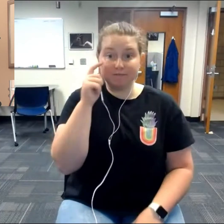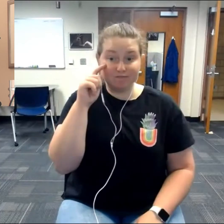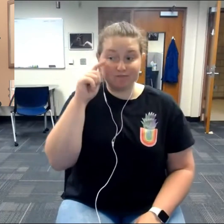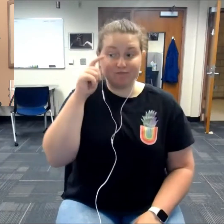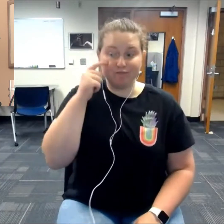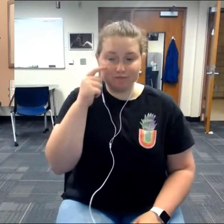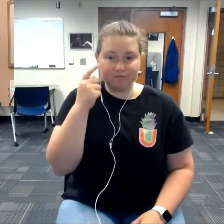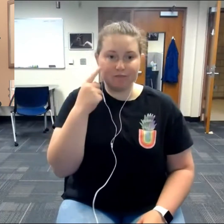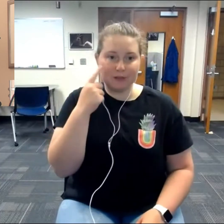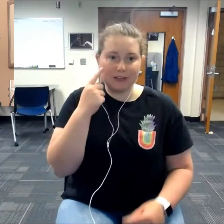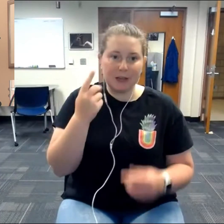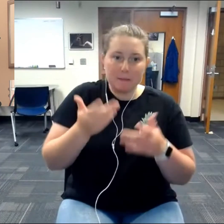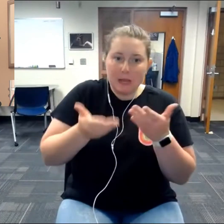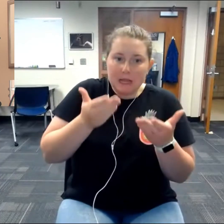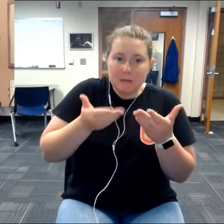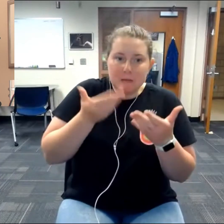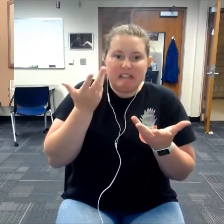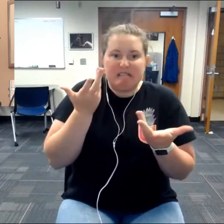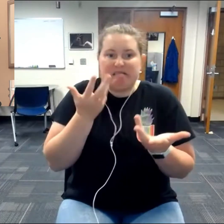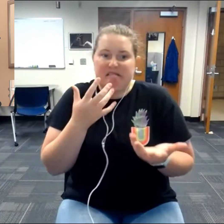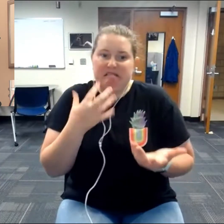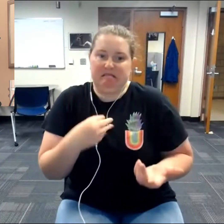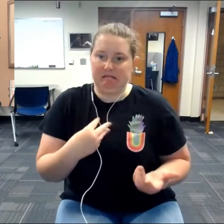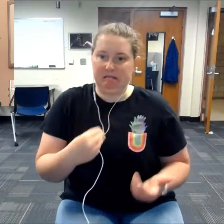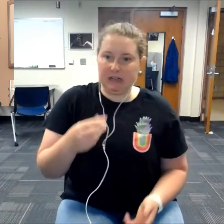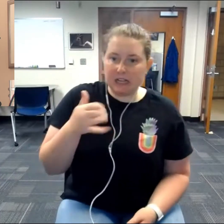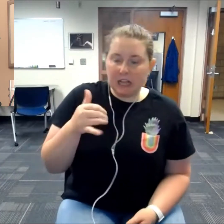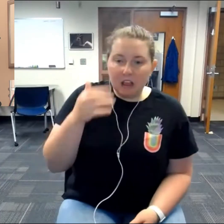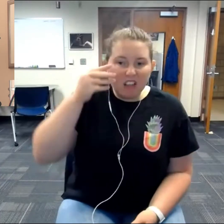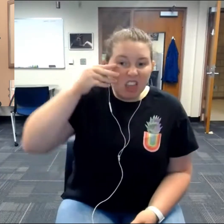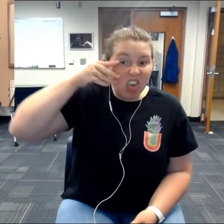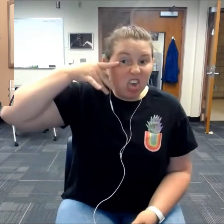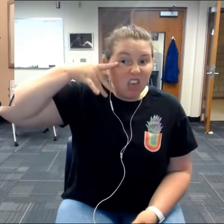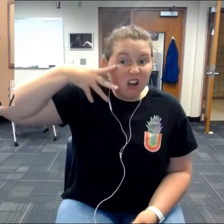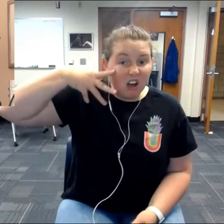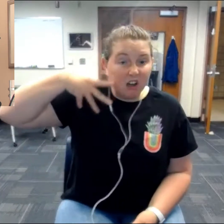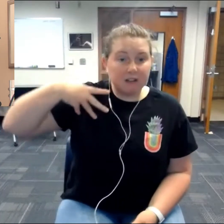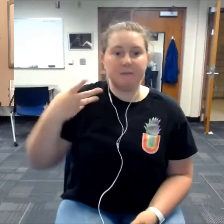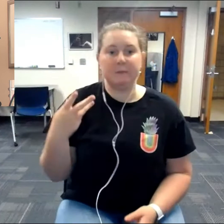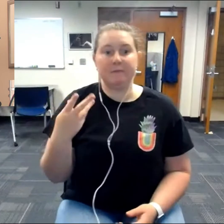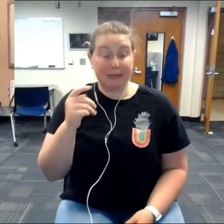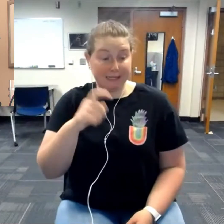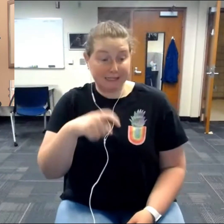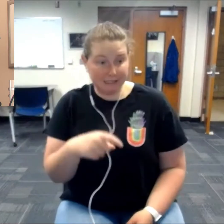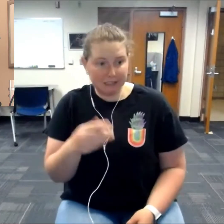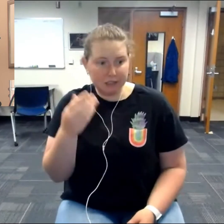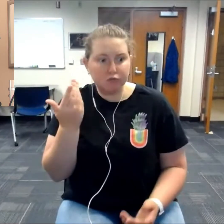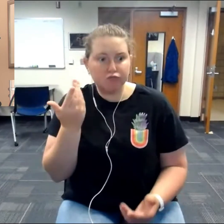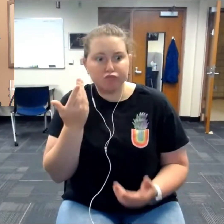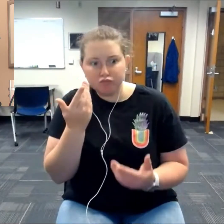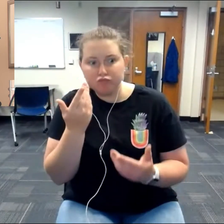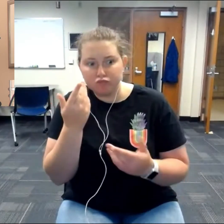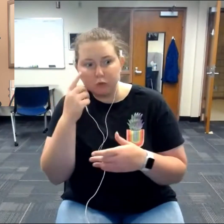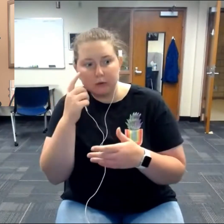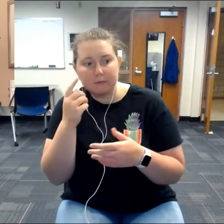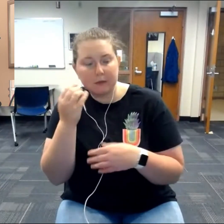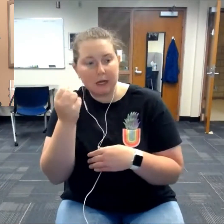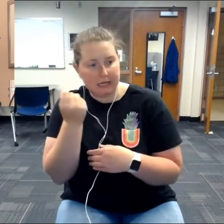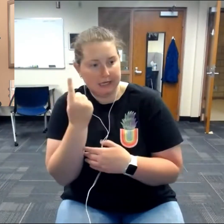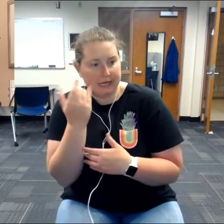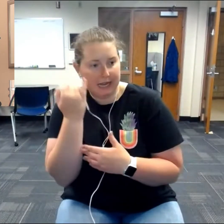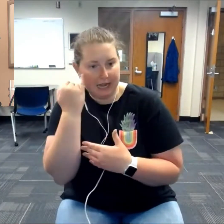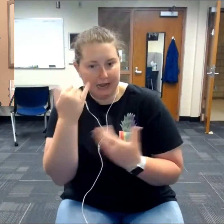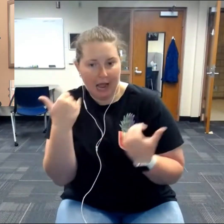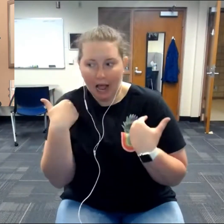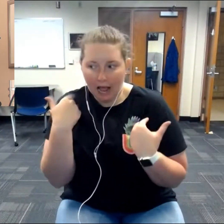eye. So we need to know if they're aware of allergies and analyze the effects of that on the eye. Also, we need to know if they